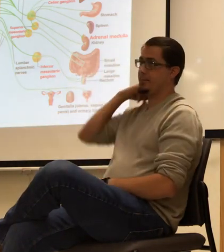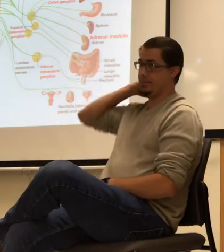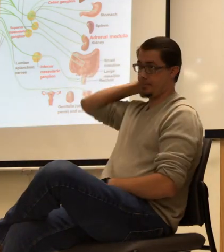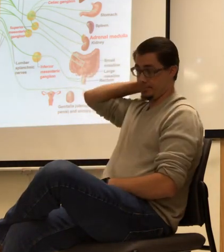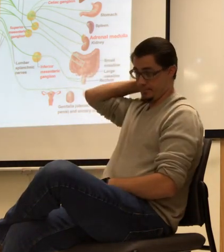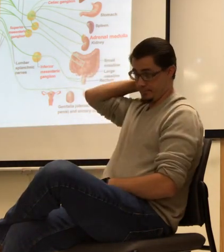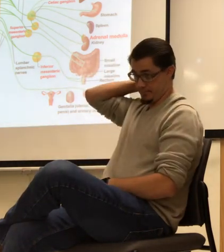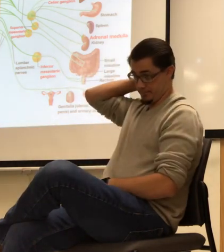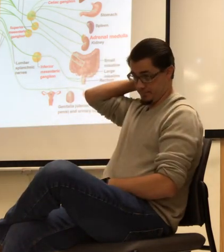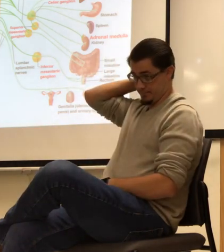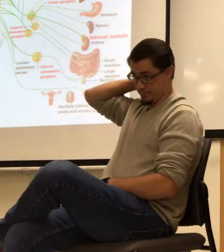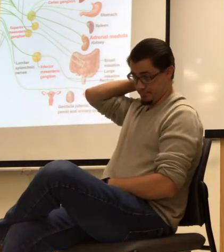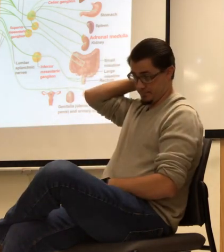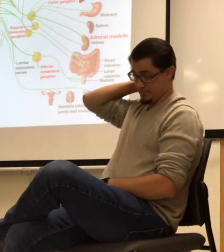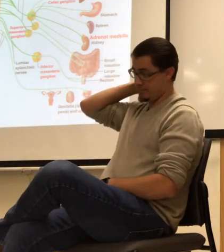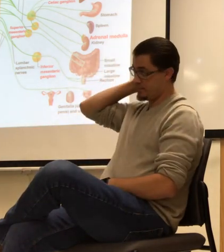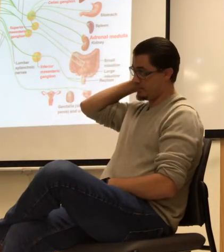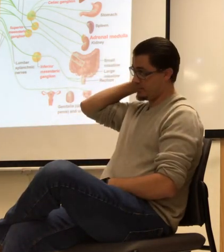Let me illustrate it first.